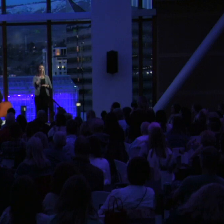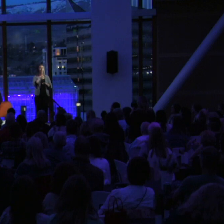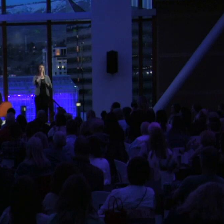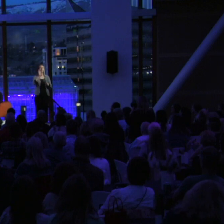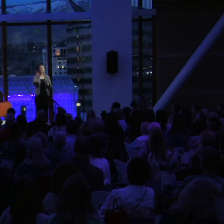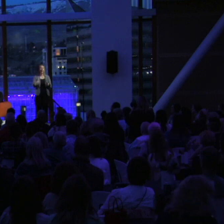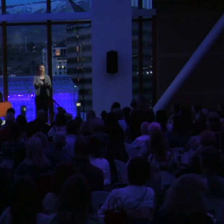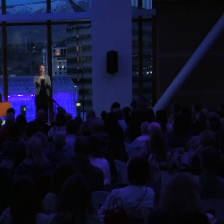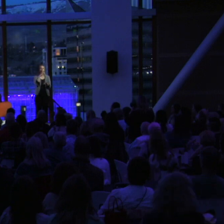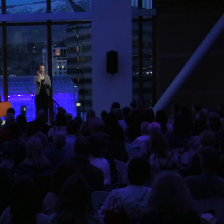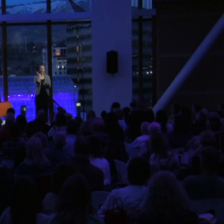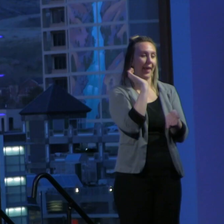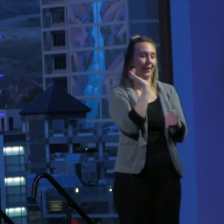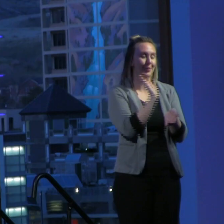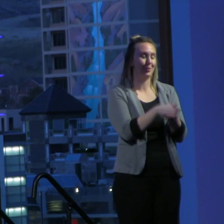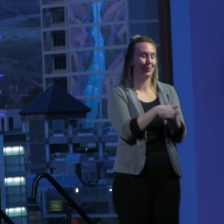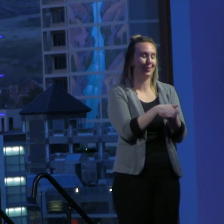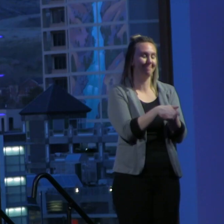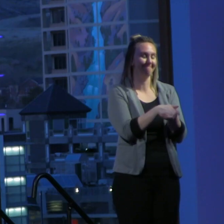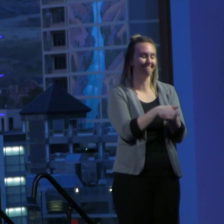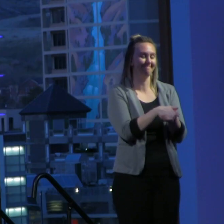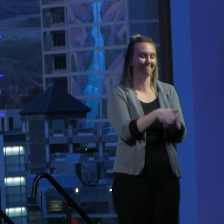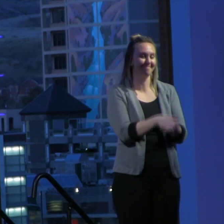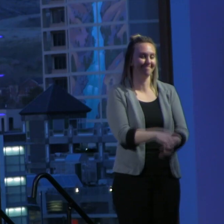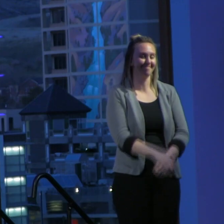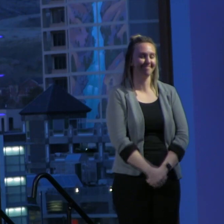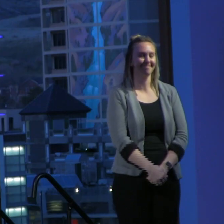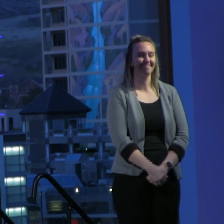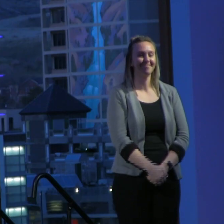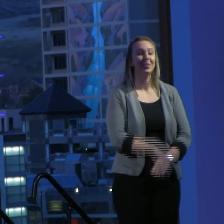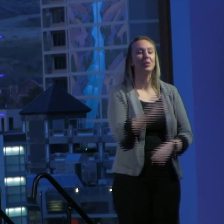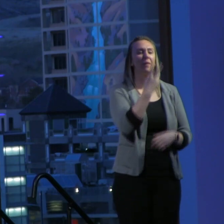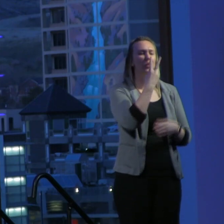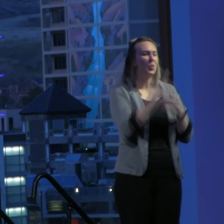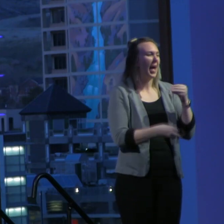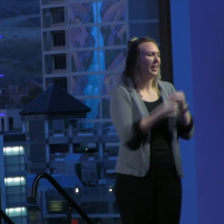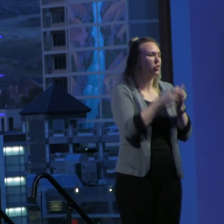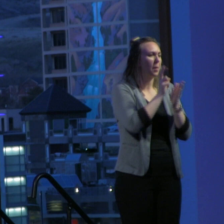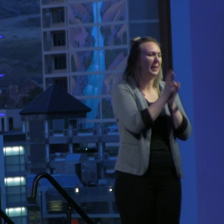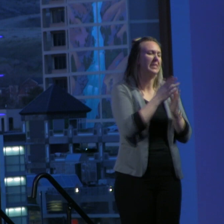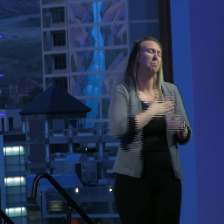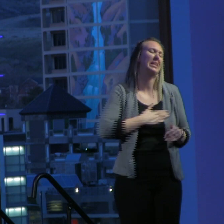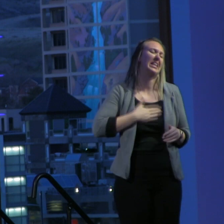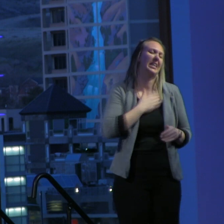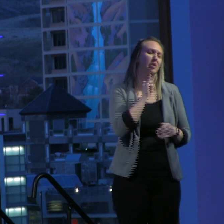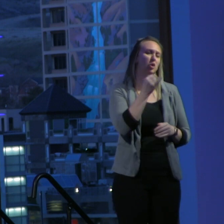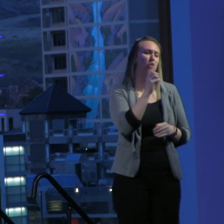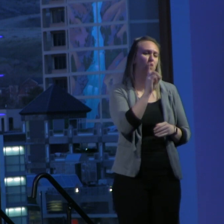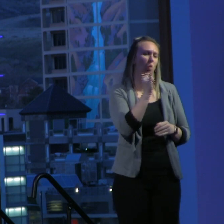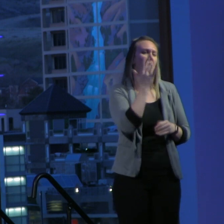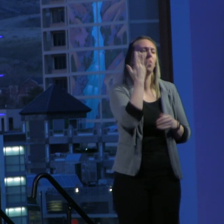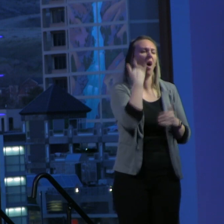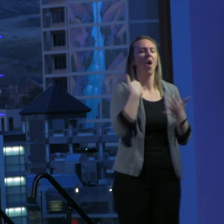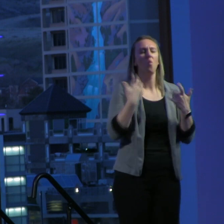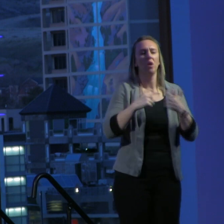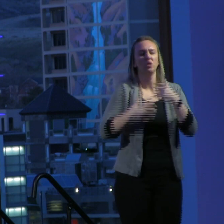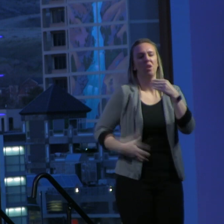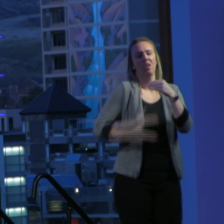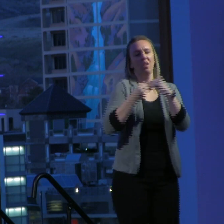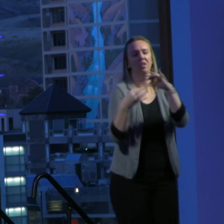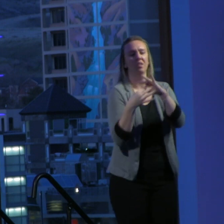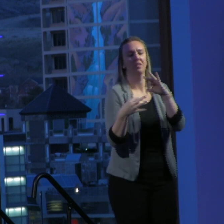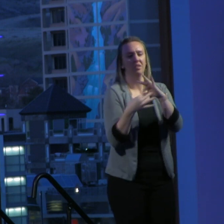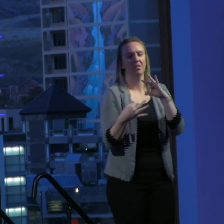marriage. So can I have 2 extra minutes, Jodi, because I really want to give a plug